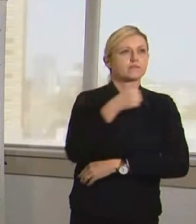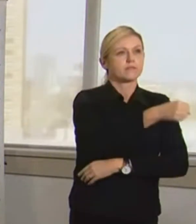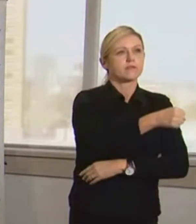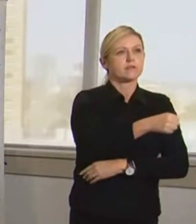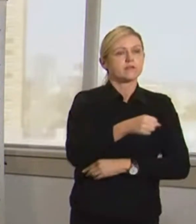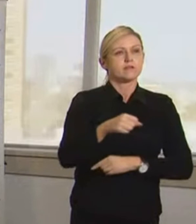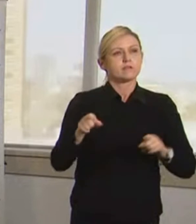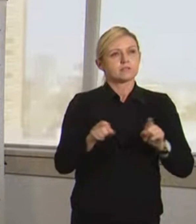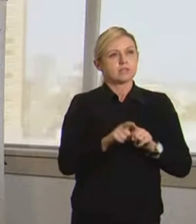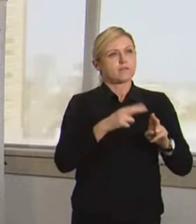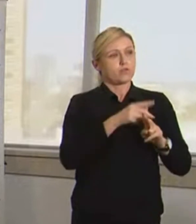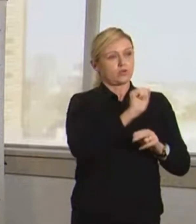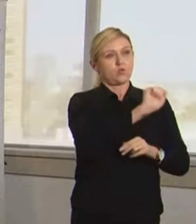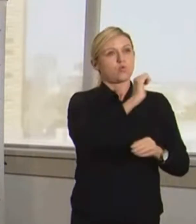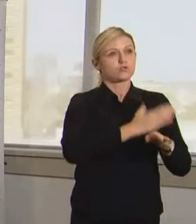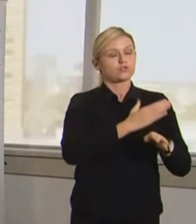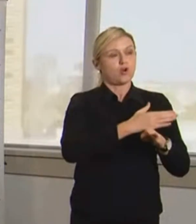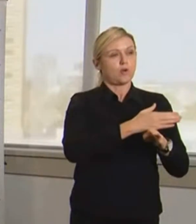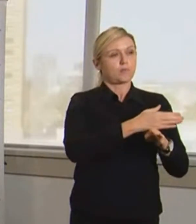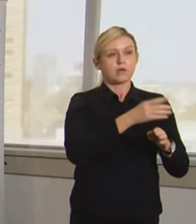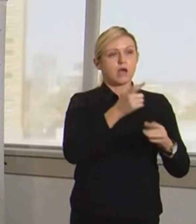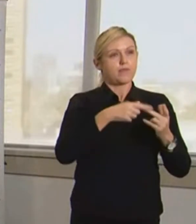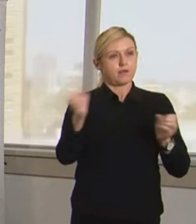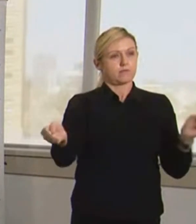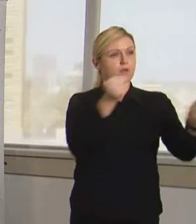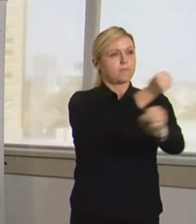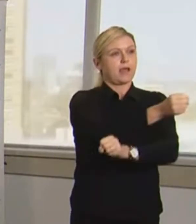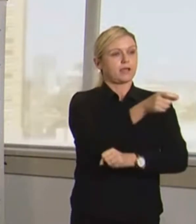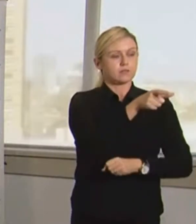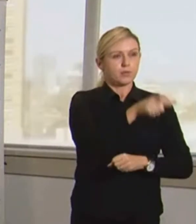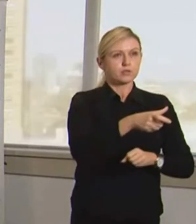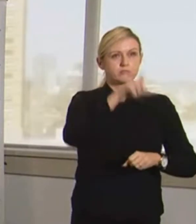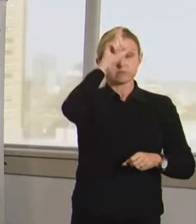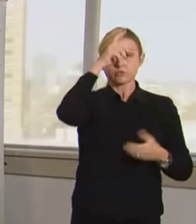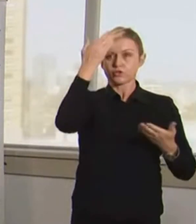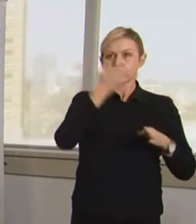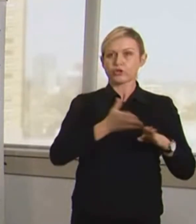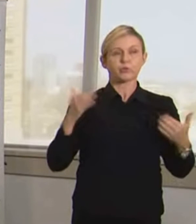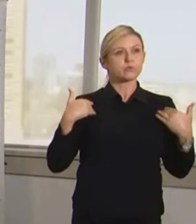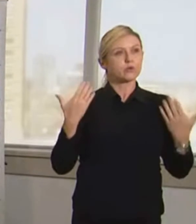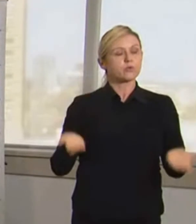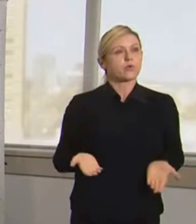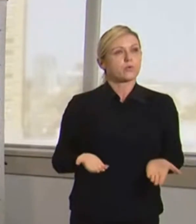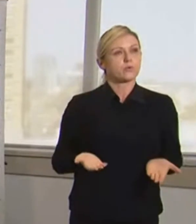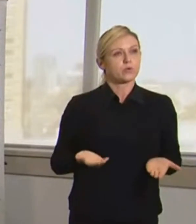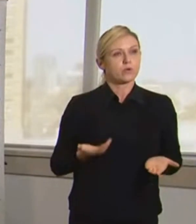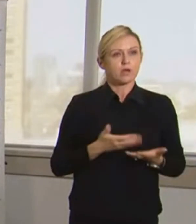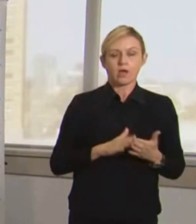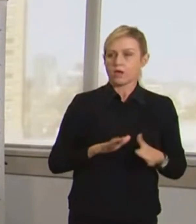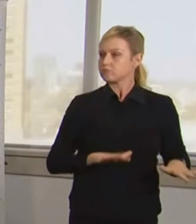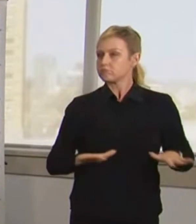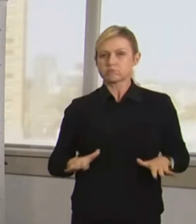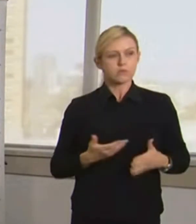you who doesn't quite understand all of the aspects of it, because this is a new frontier in a sense, having so